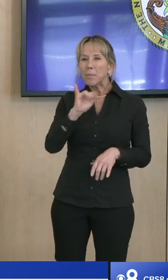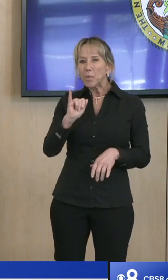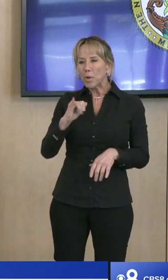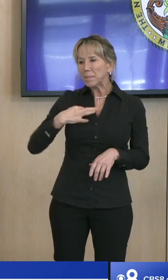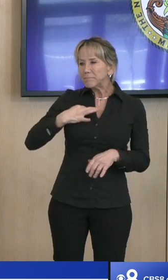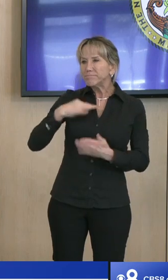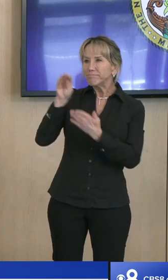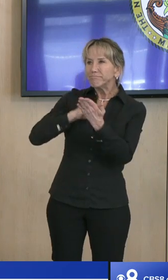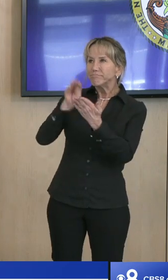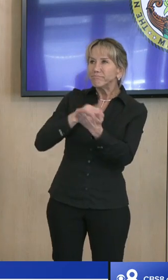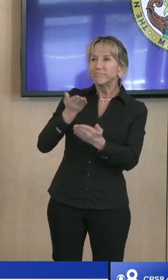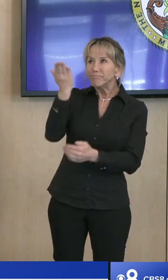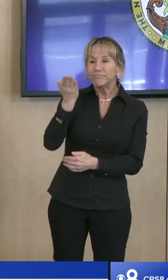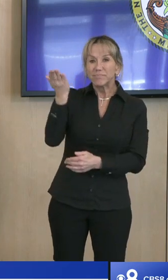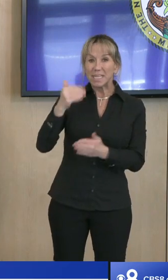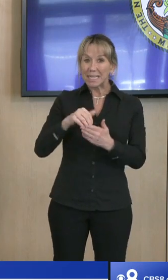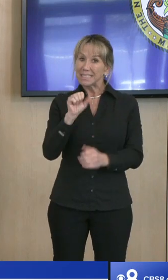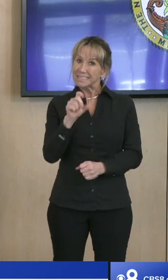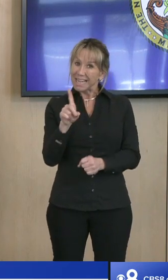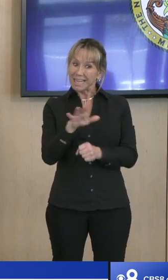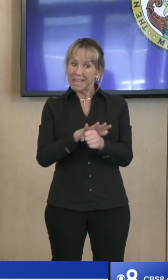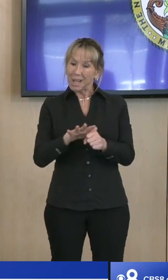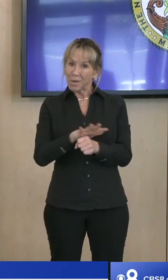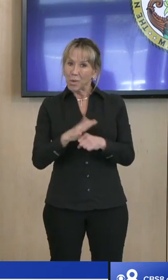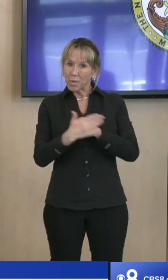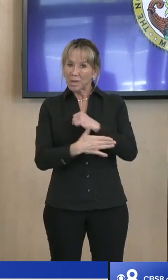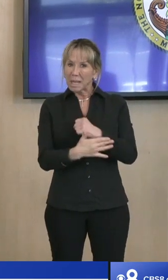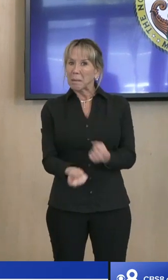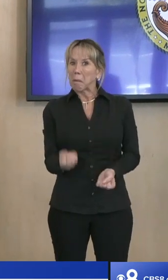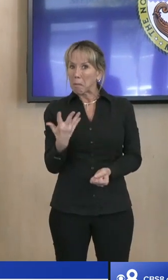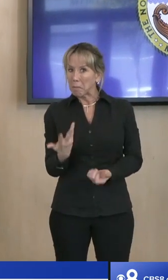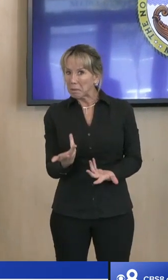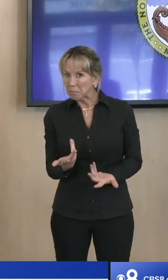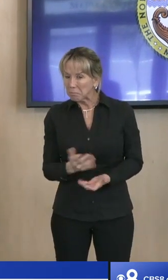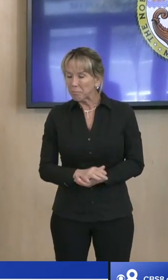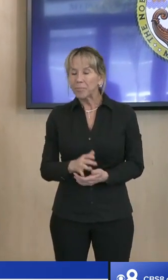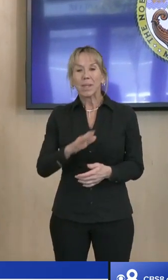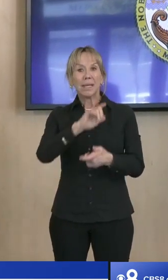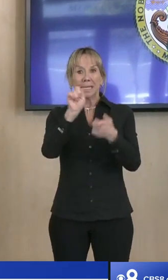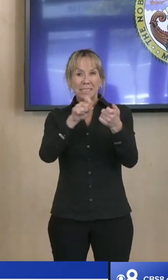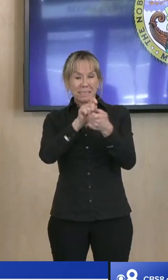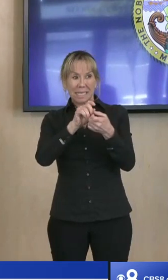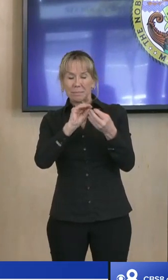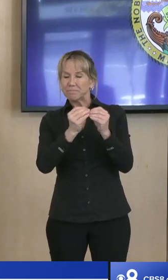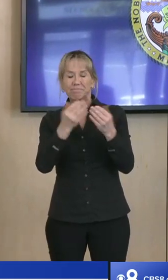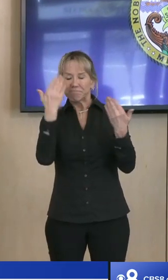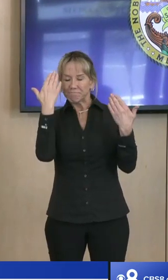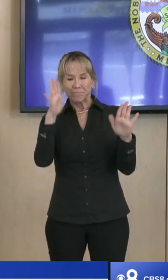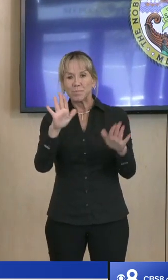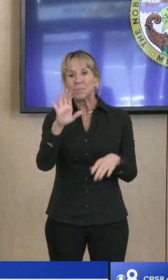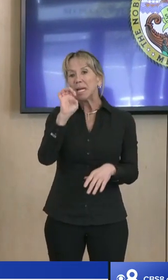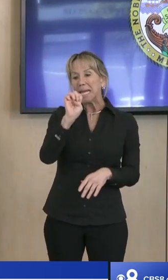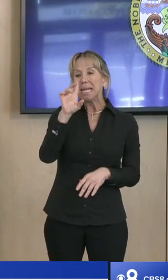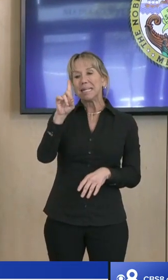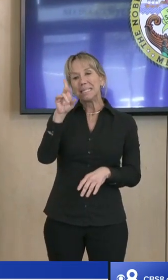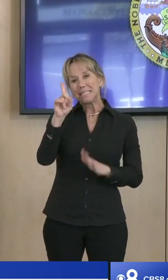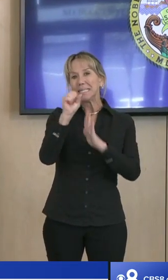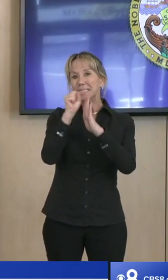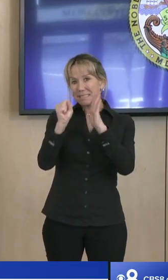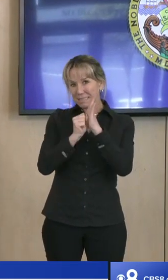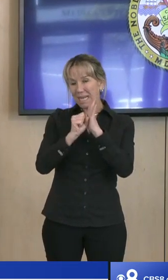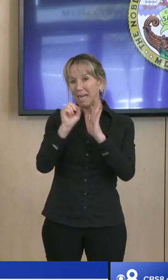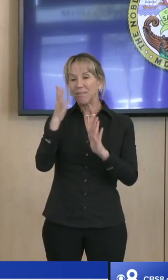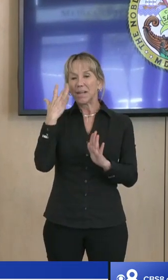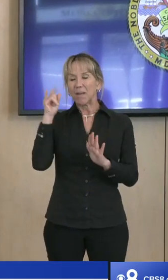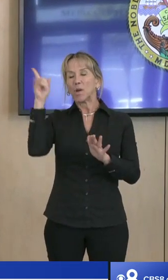submitted in San Diego County is her first question. I don't know off the top of my head. The state of California EDD department tracks the